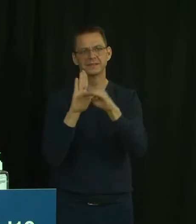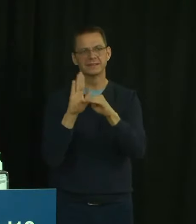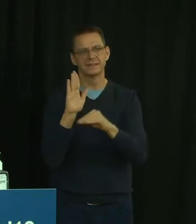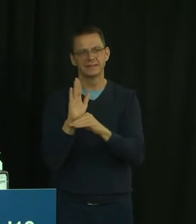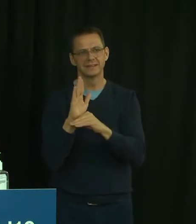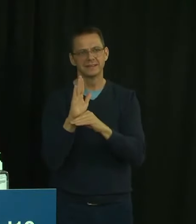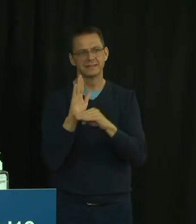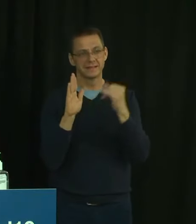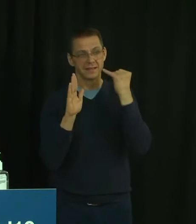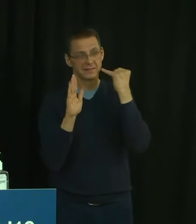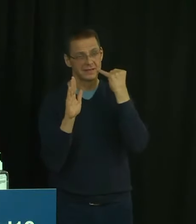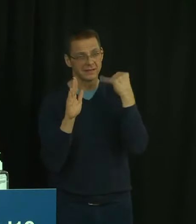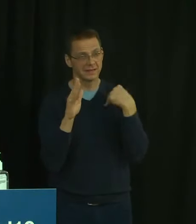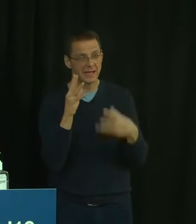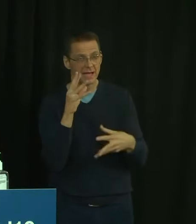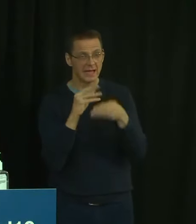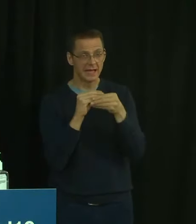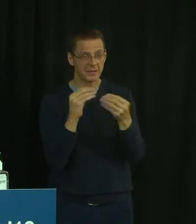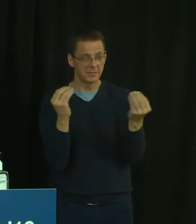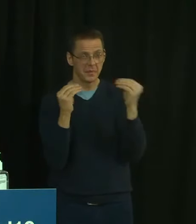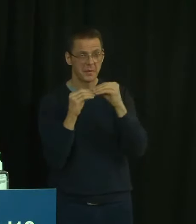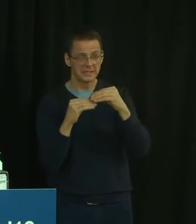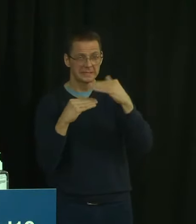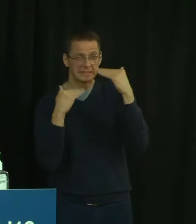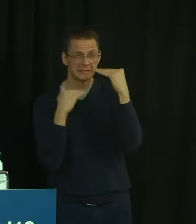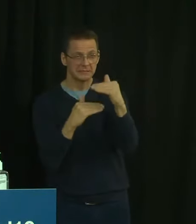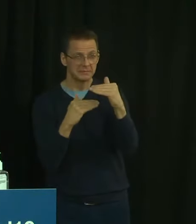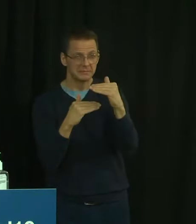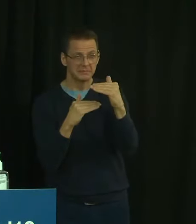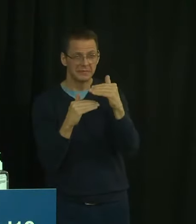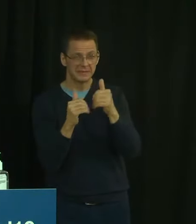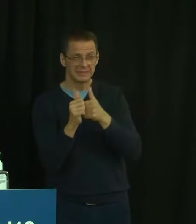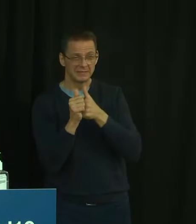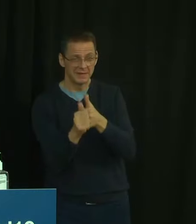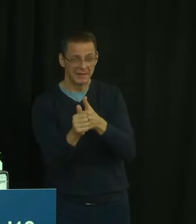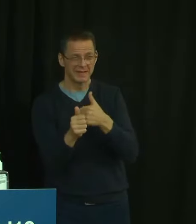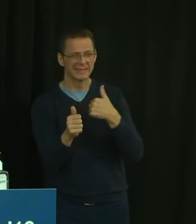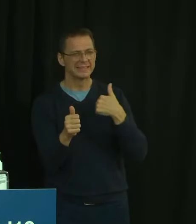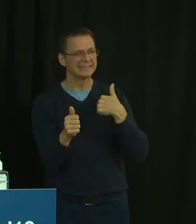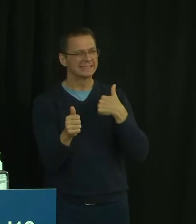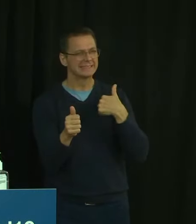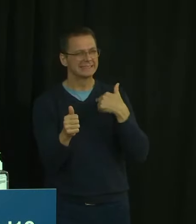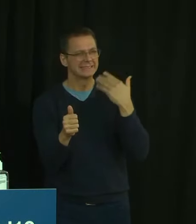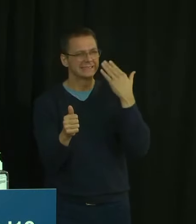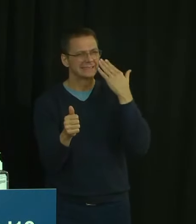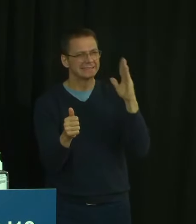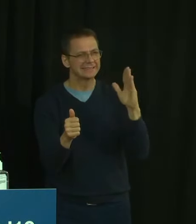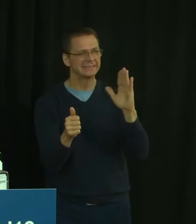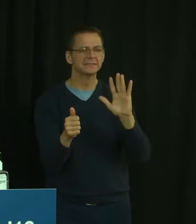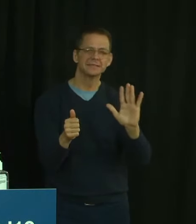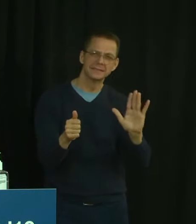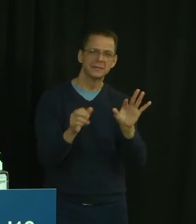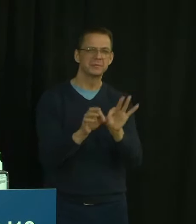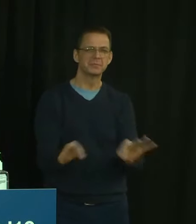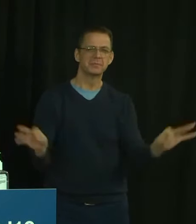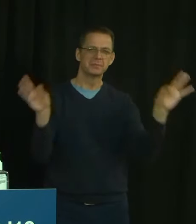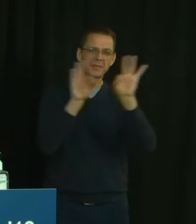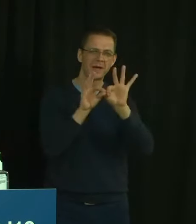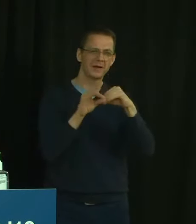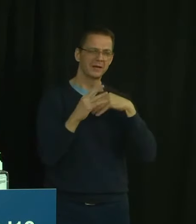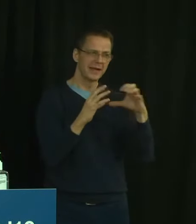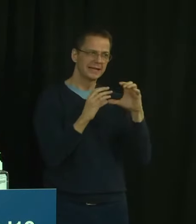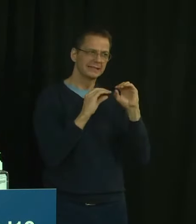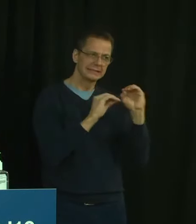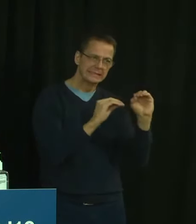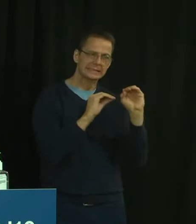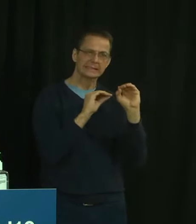help remind all of us that we are not through this yet and that we don't have enough immunizations offered to our population to be able to